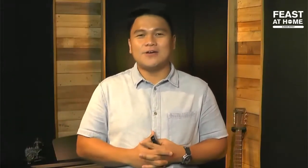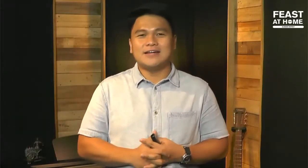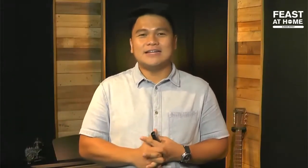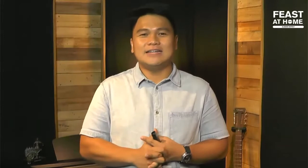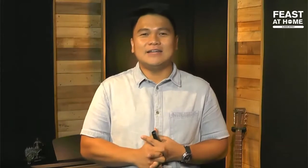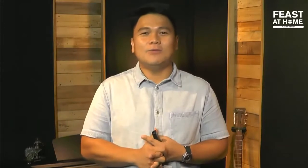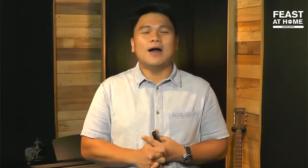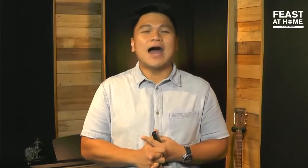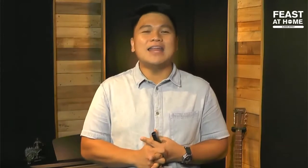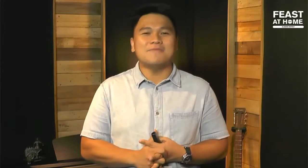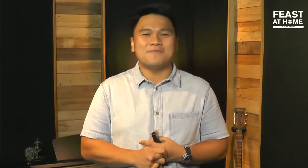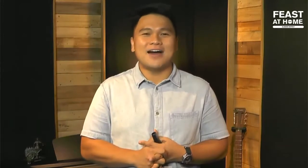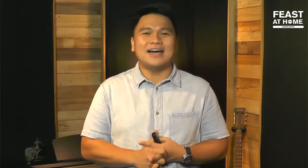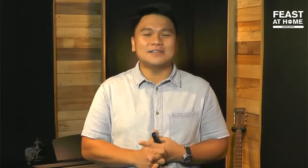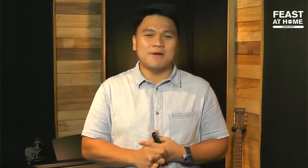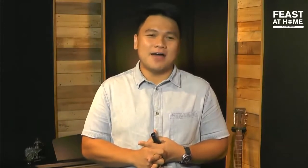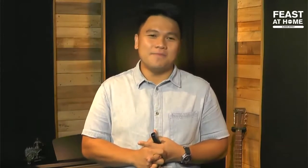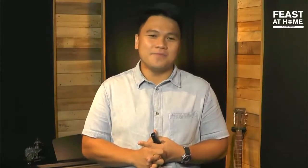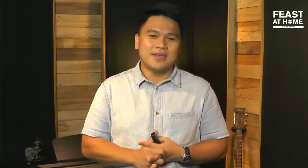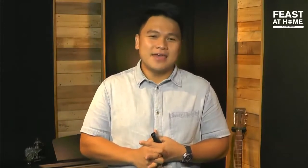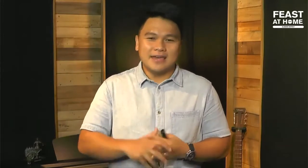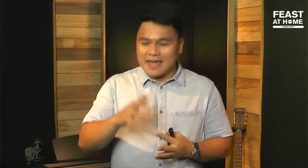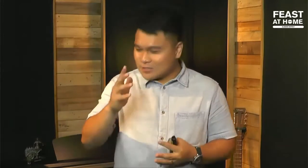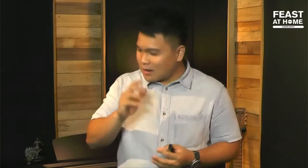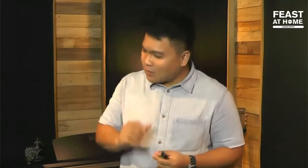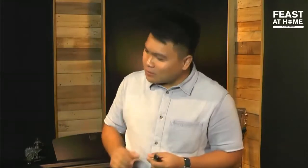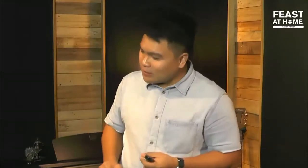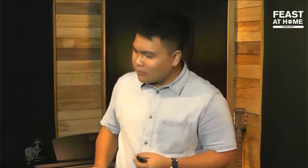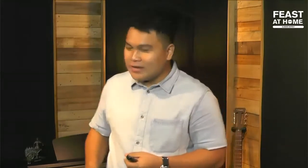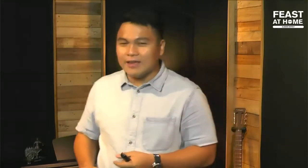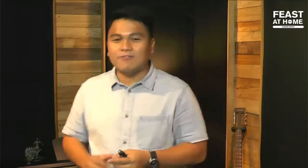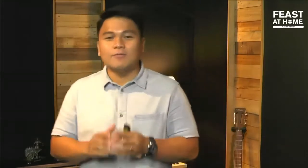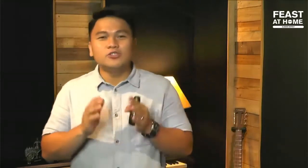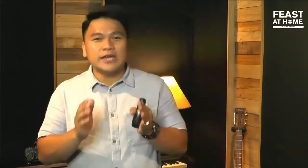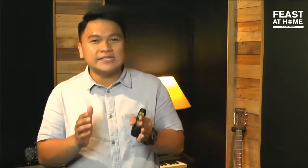nako, lumaganap ang kasamaan. And that's what I will